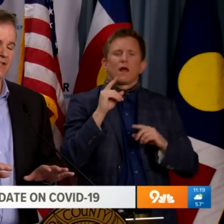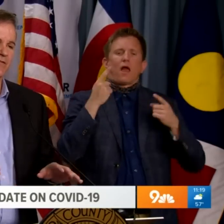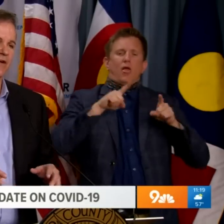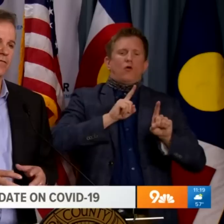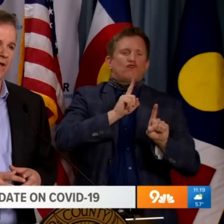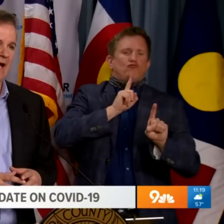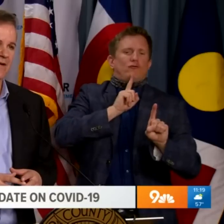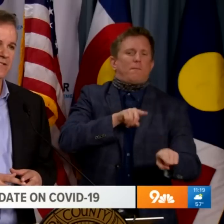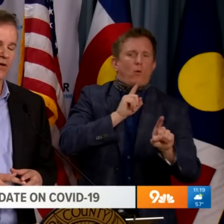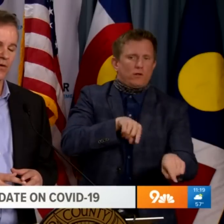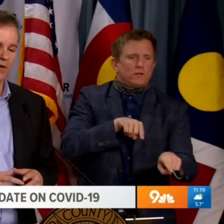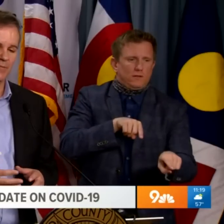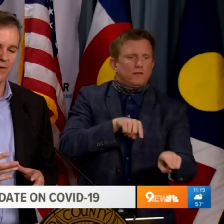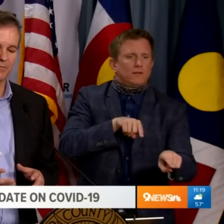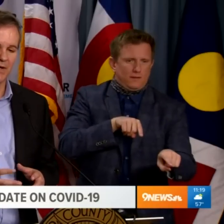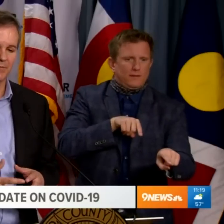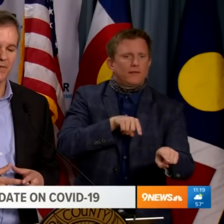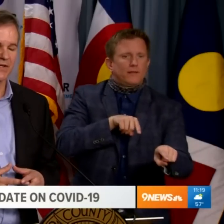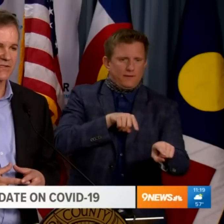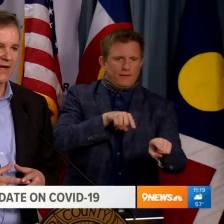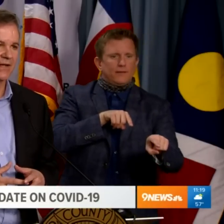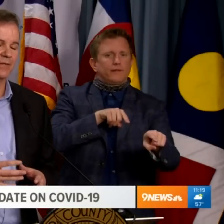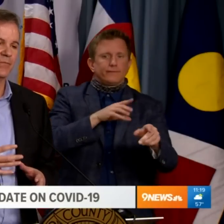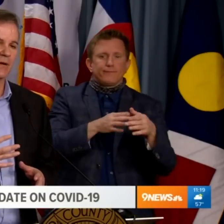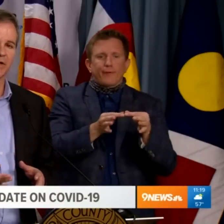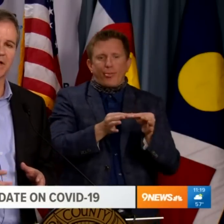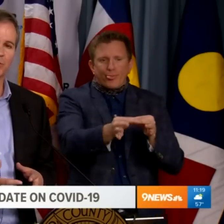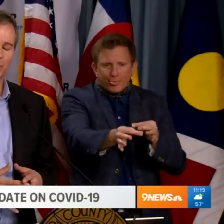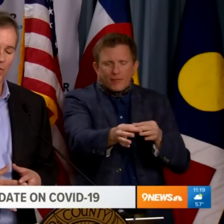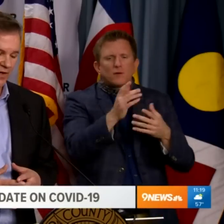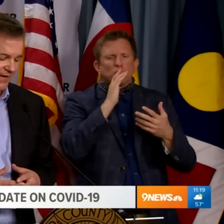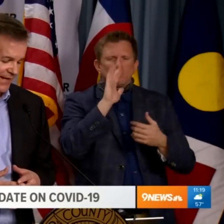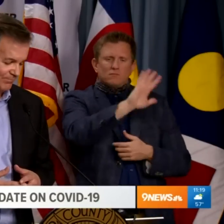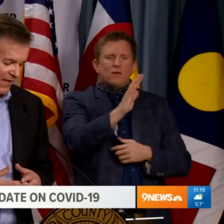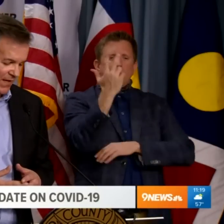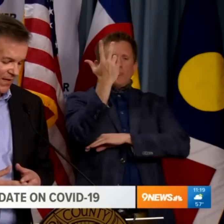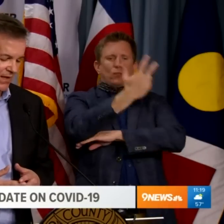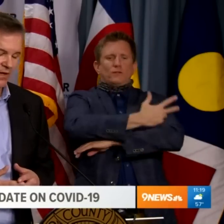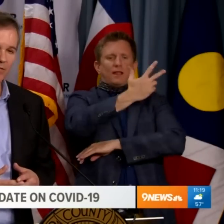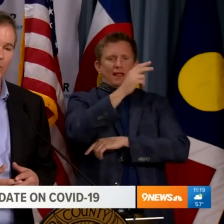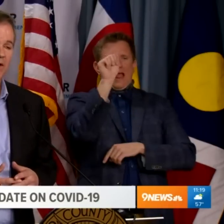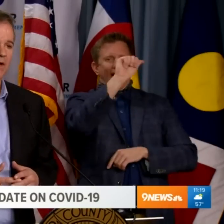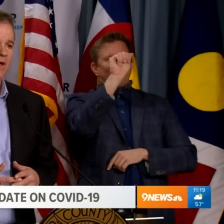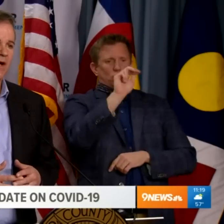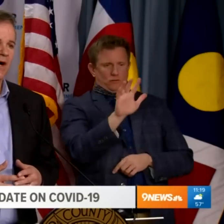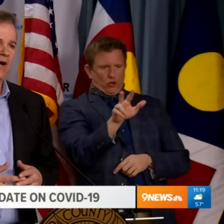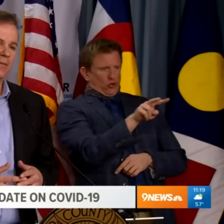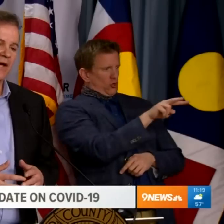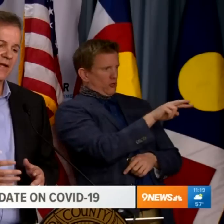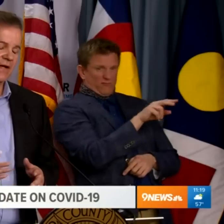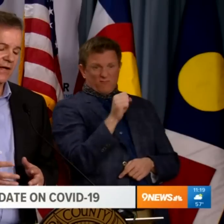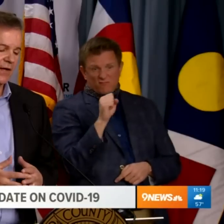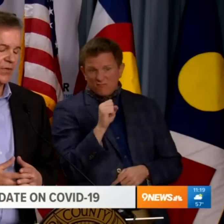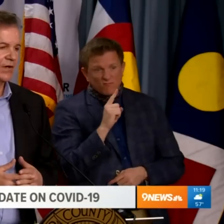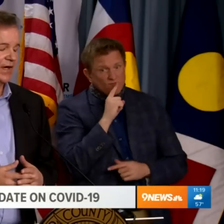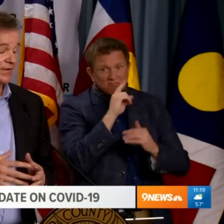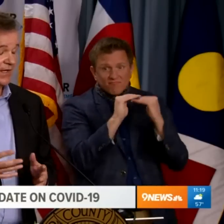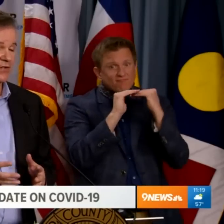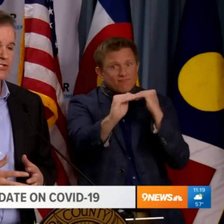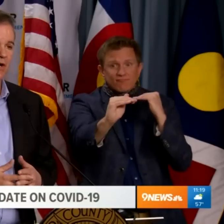the cases were very, very low. And then just following that spike again, cases for the next two or three days was very, very low.